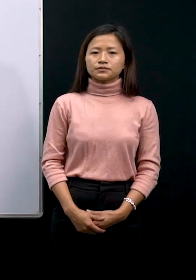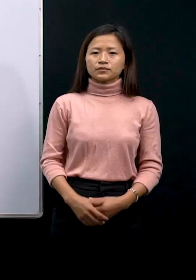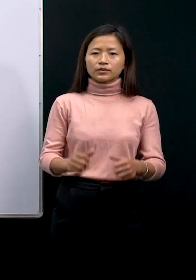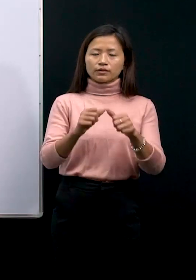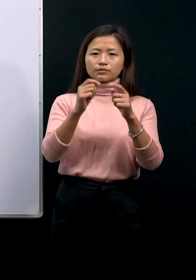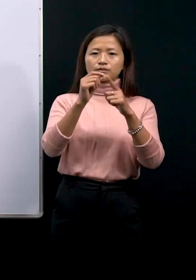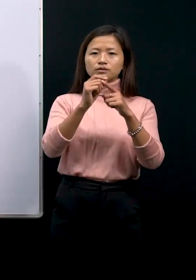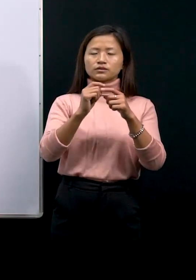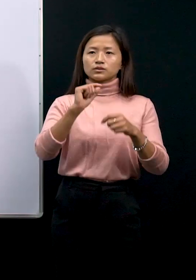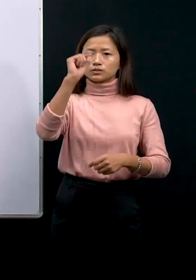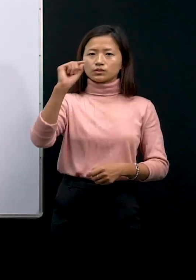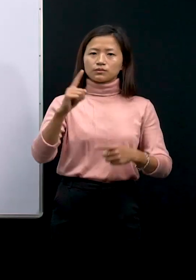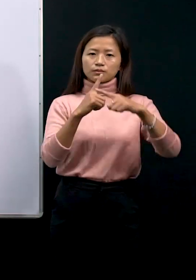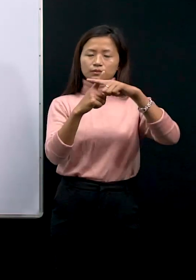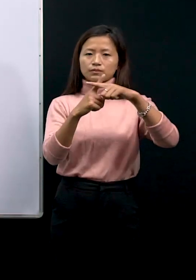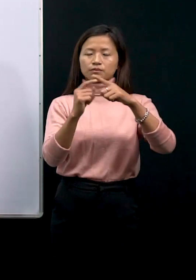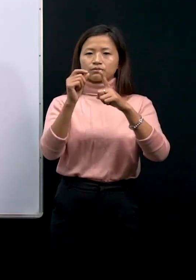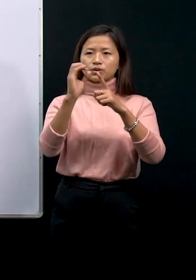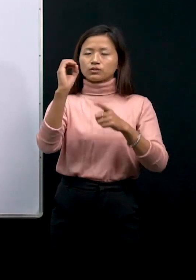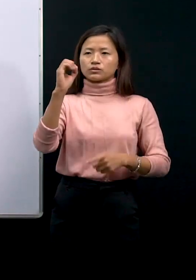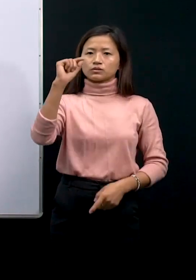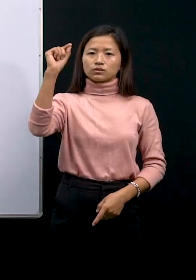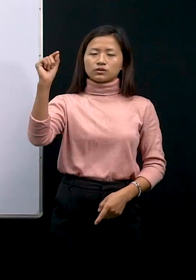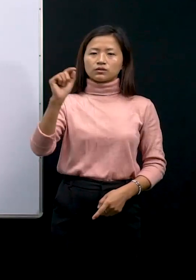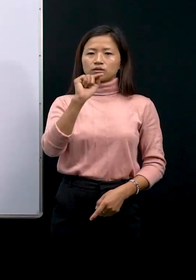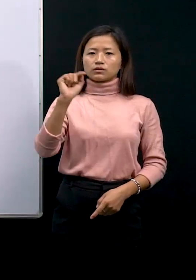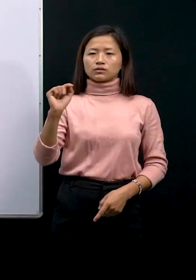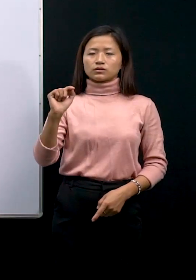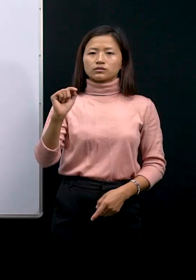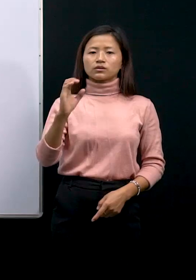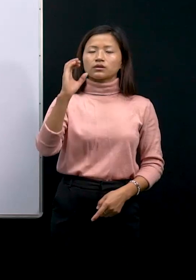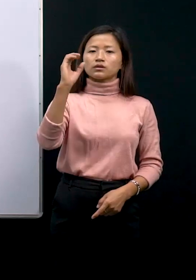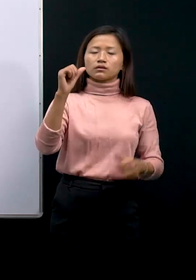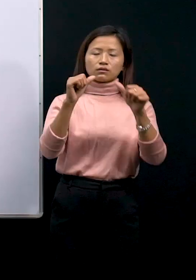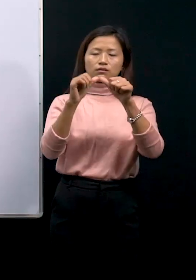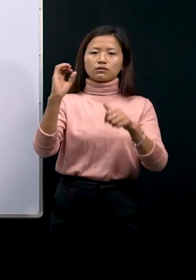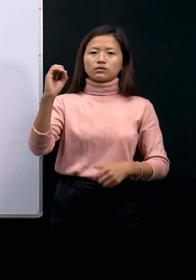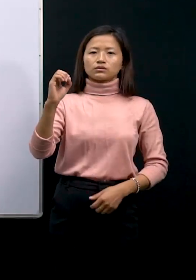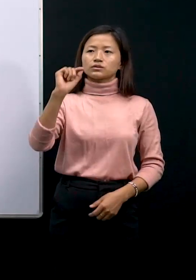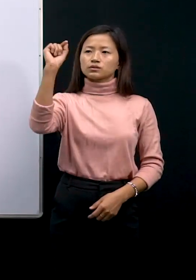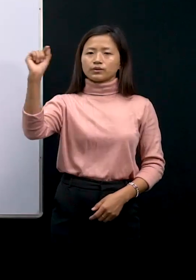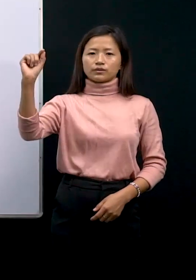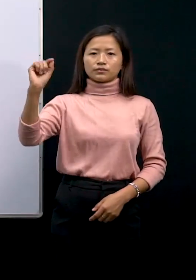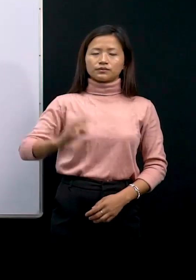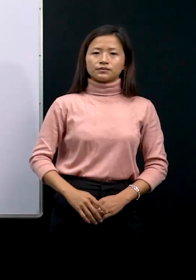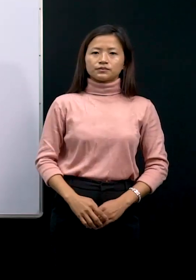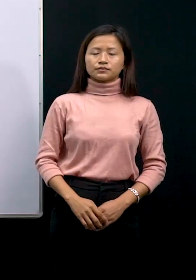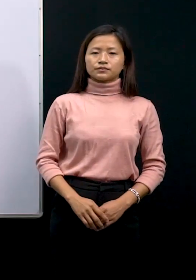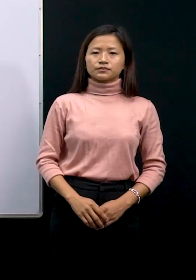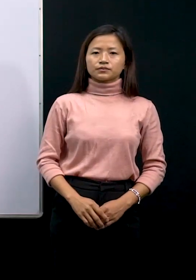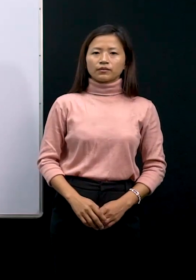AP square plus PO square equal to AO square. AP we do not know,